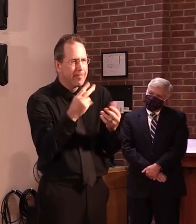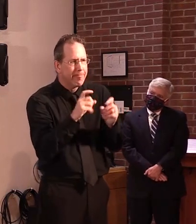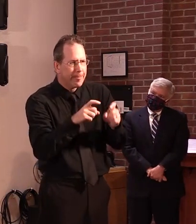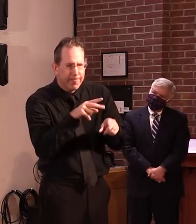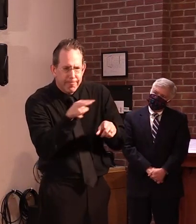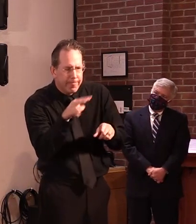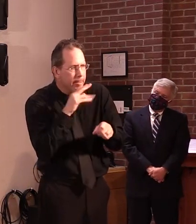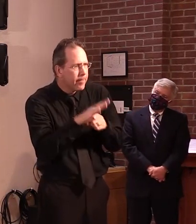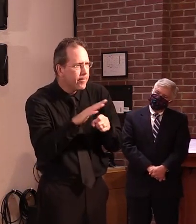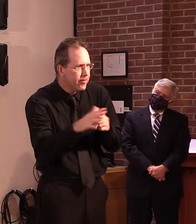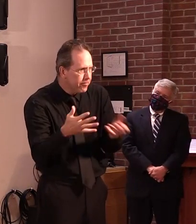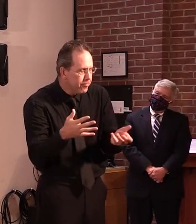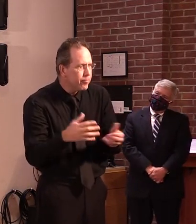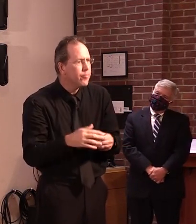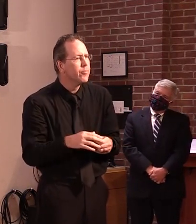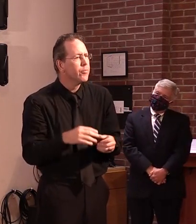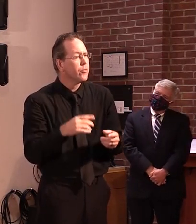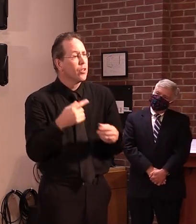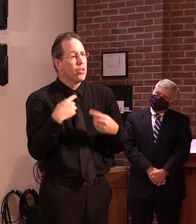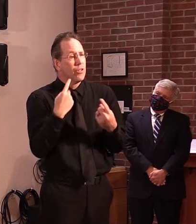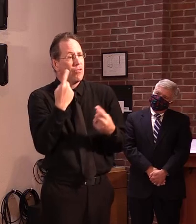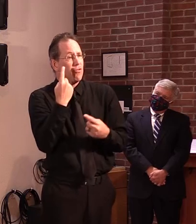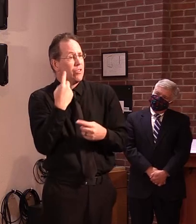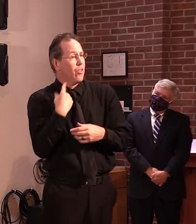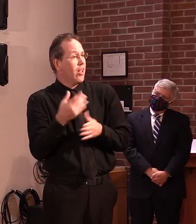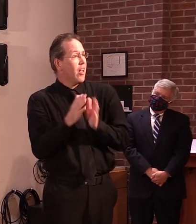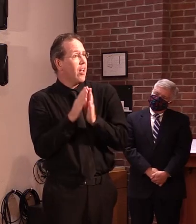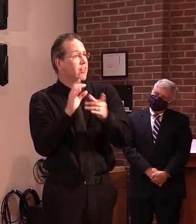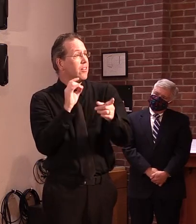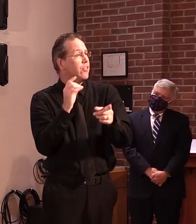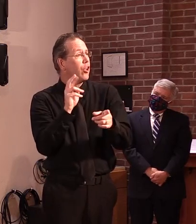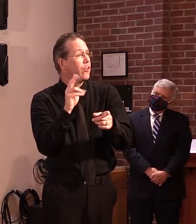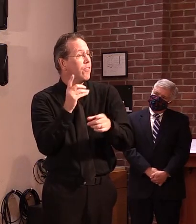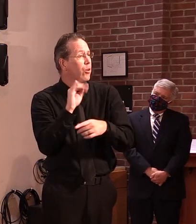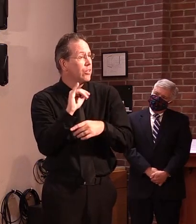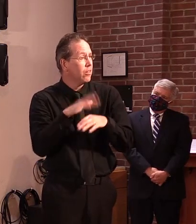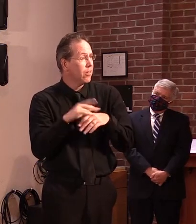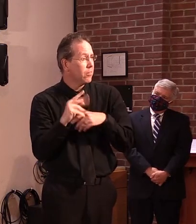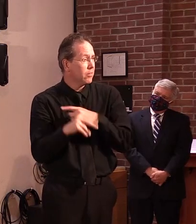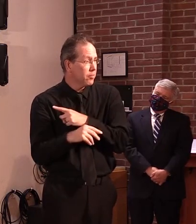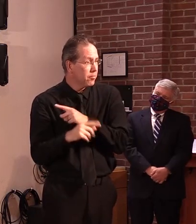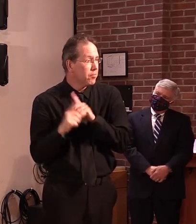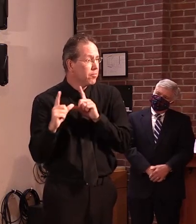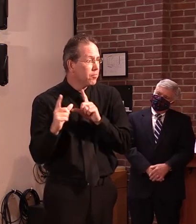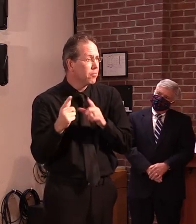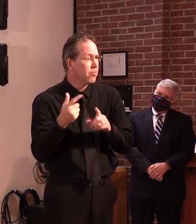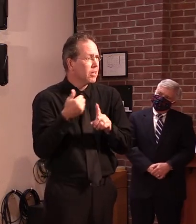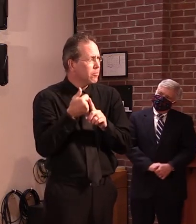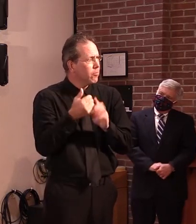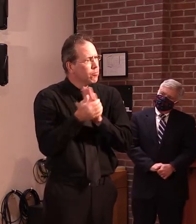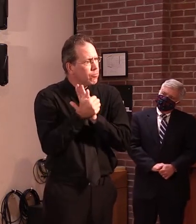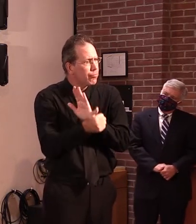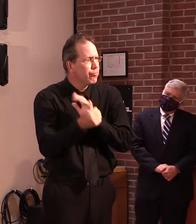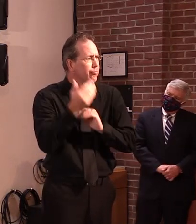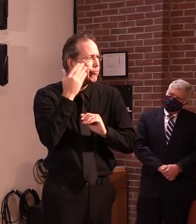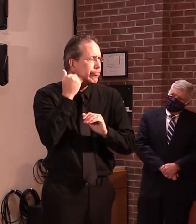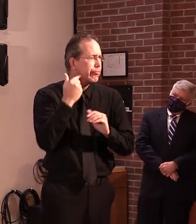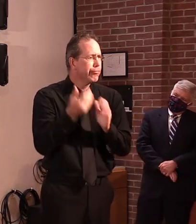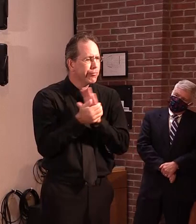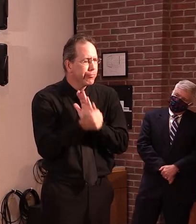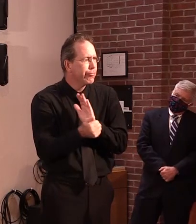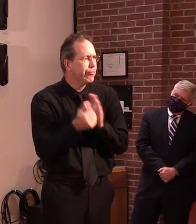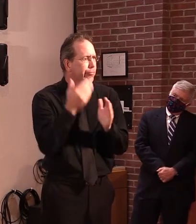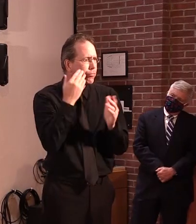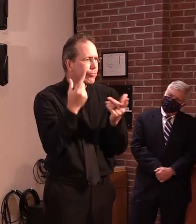Dr. Fauci the question, when someone with his experience and stature and